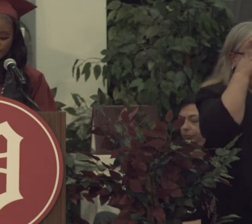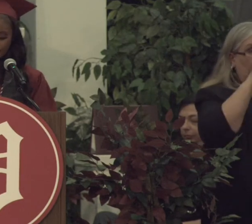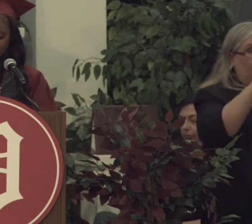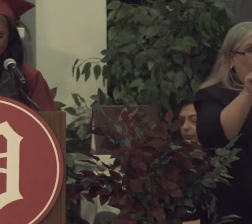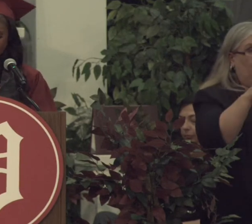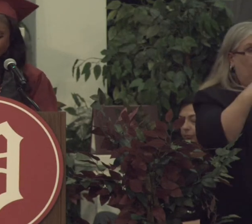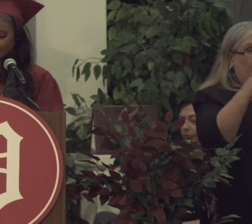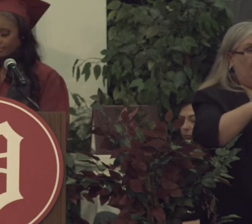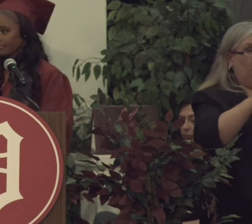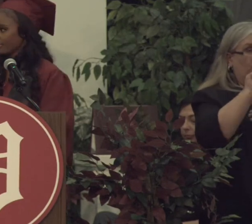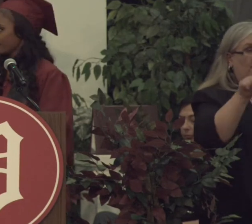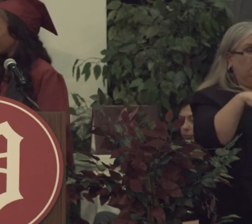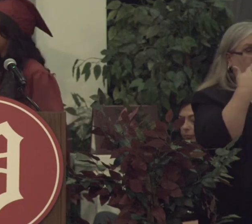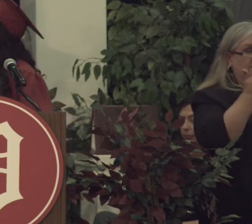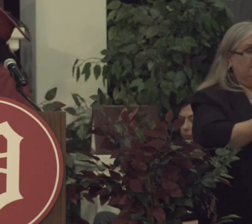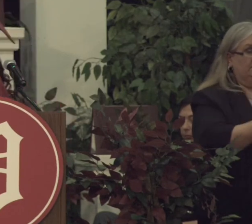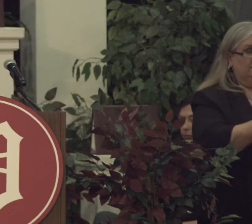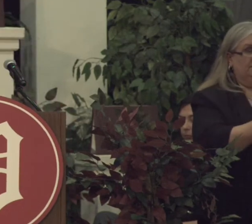graduates.